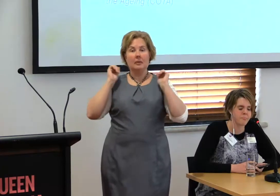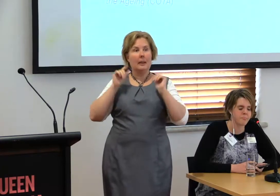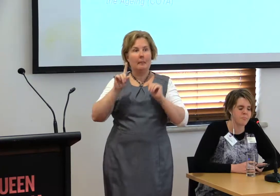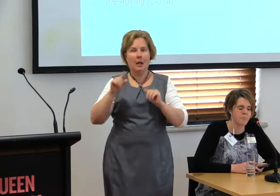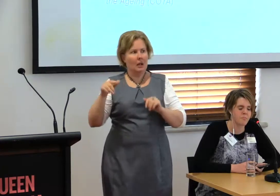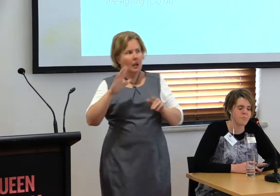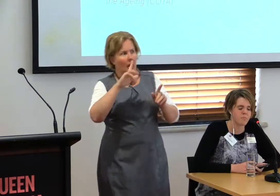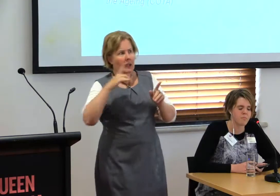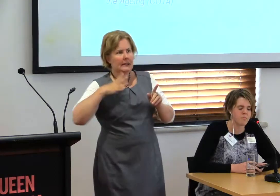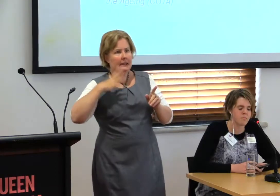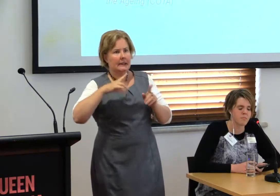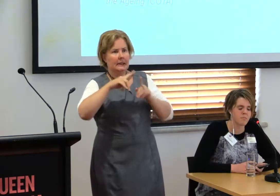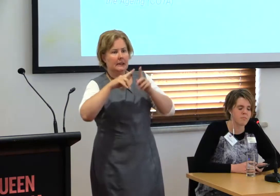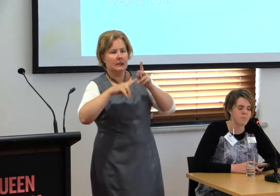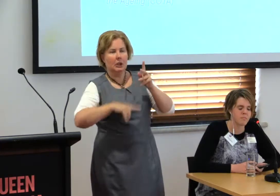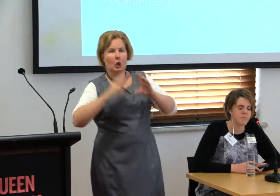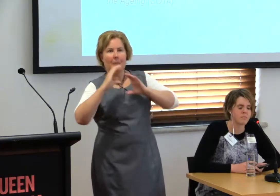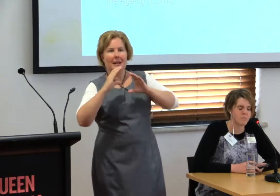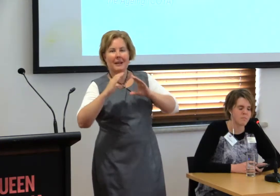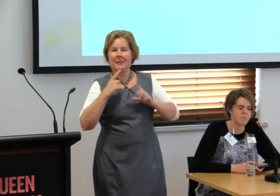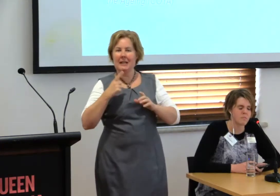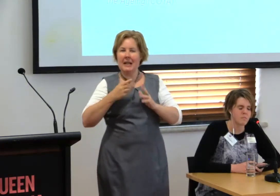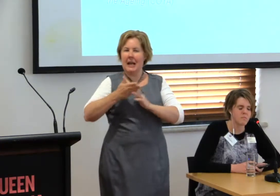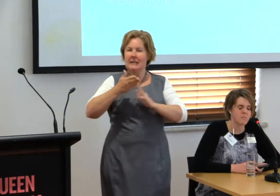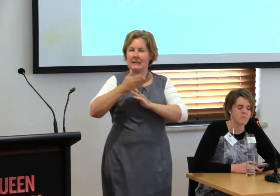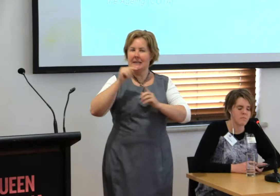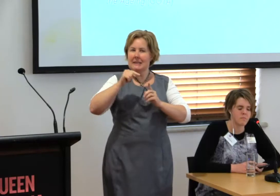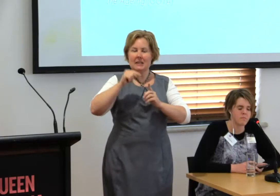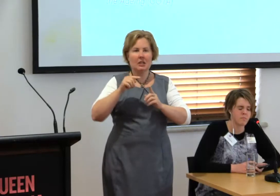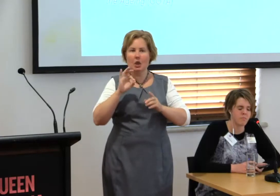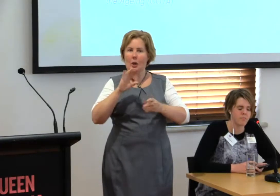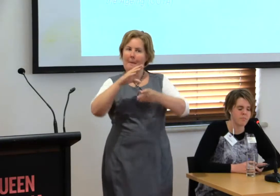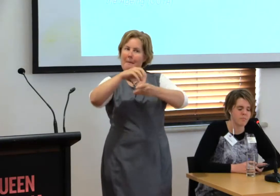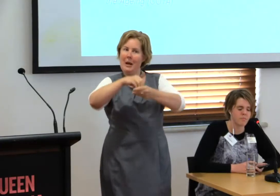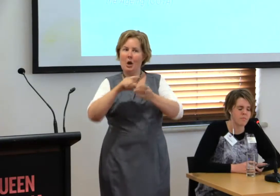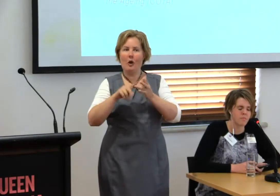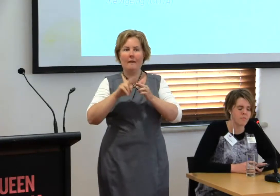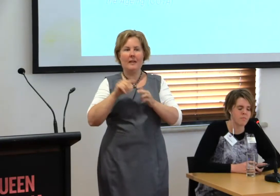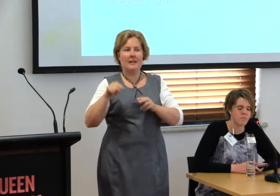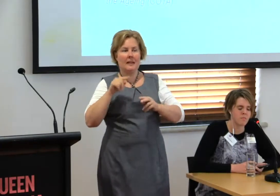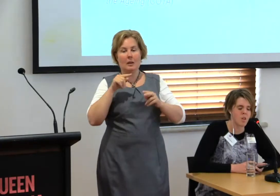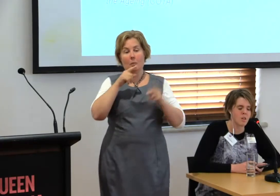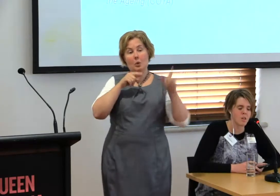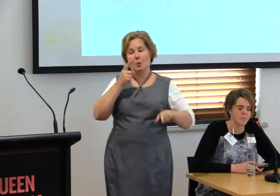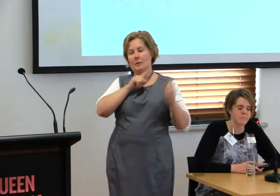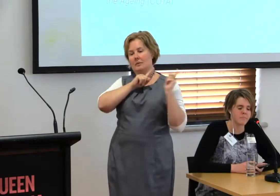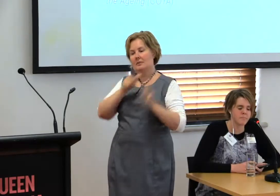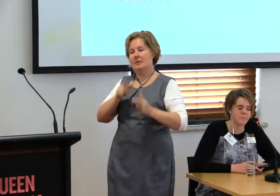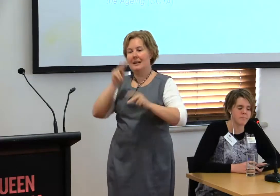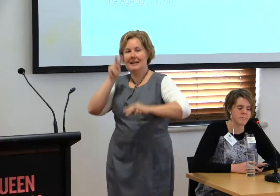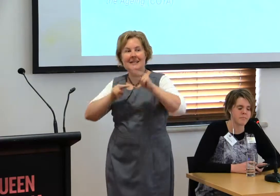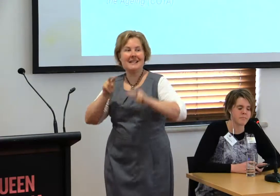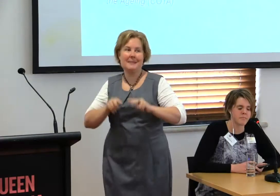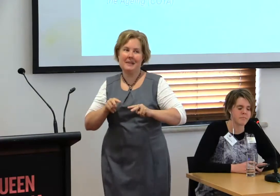missing out because the communication access issue is not part of that assessment. So that's